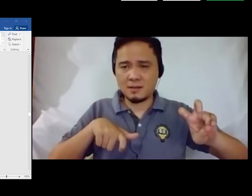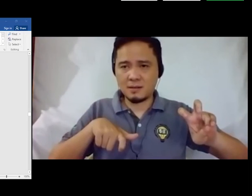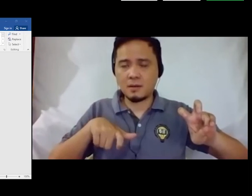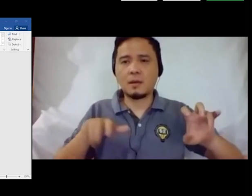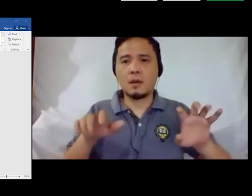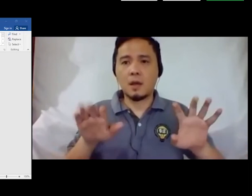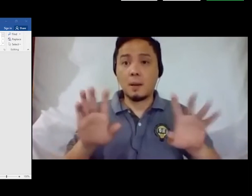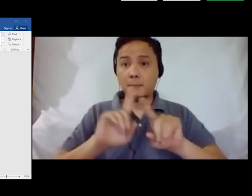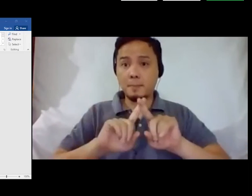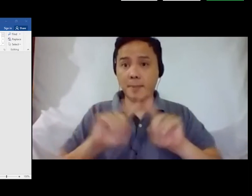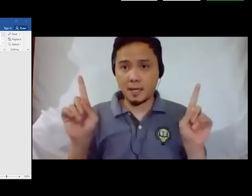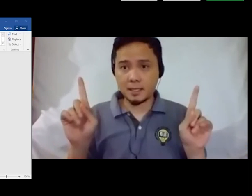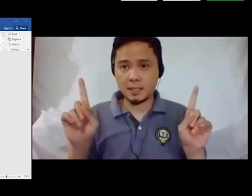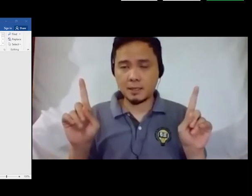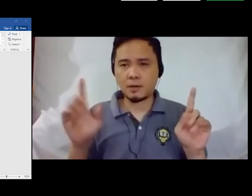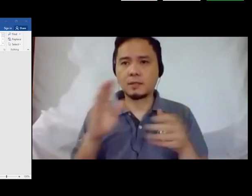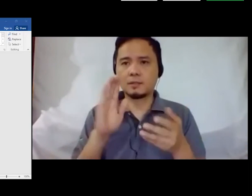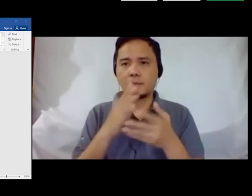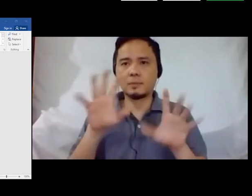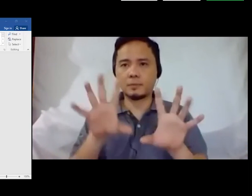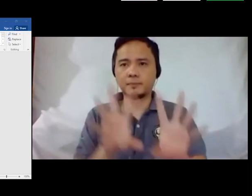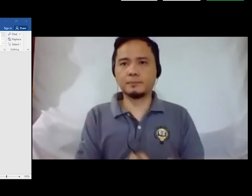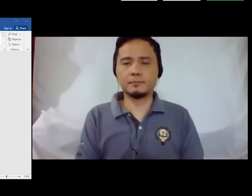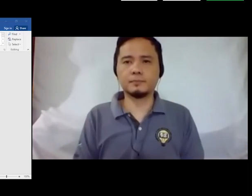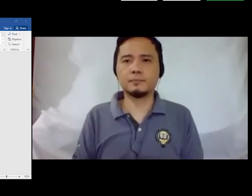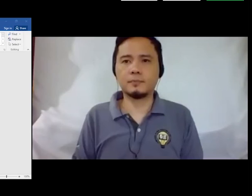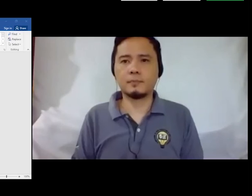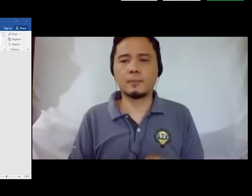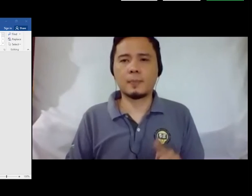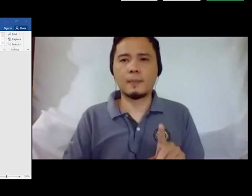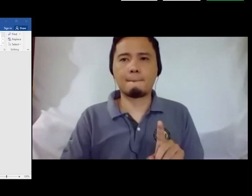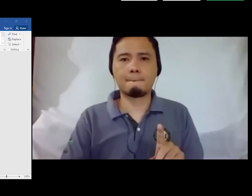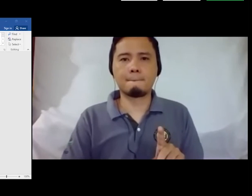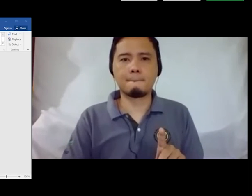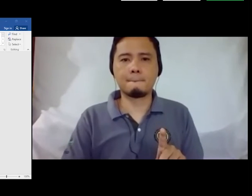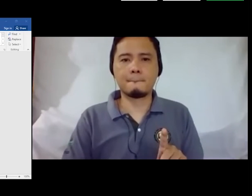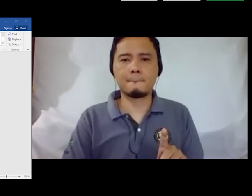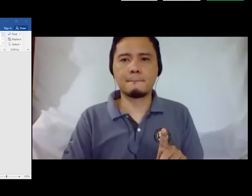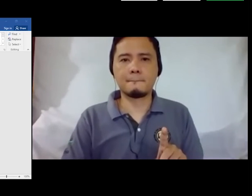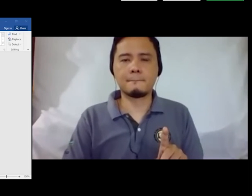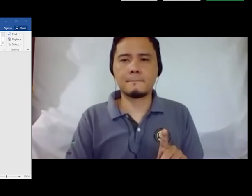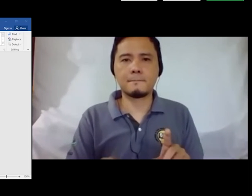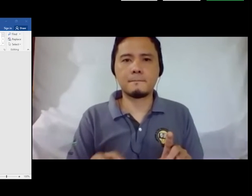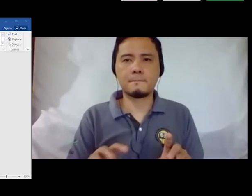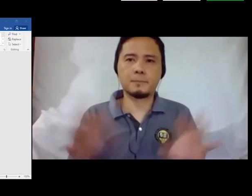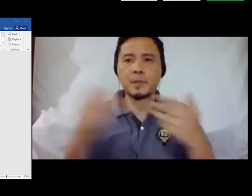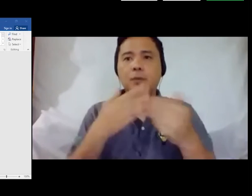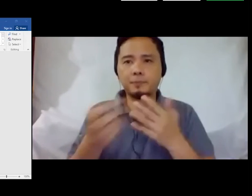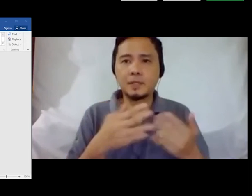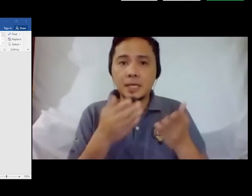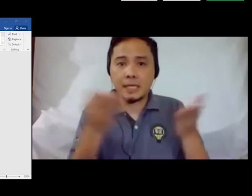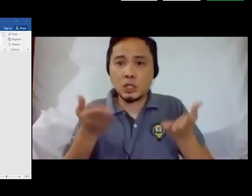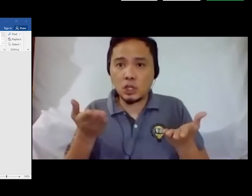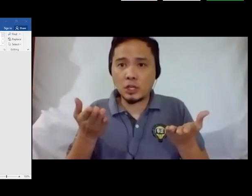back. I'm going to stop sharing. Here, it's clear that you have two sentences. You have a sentence in